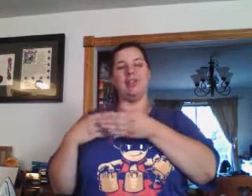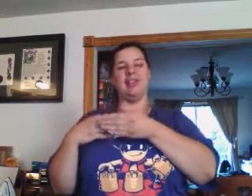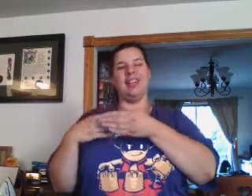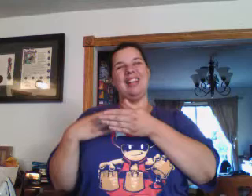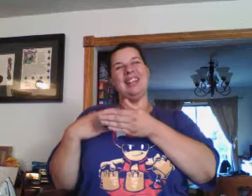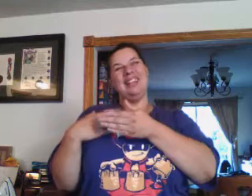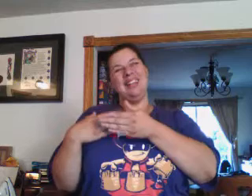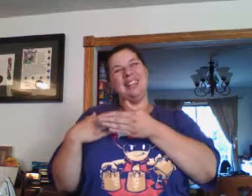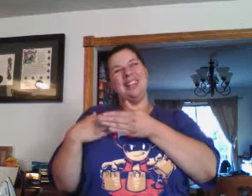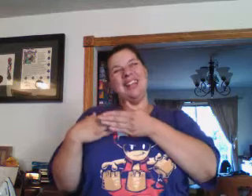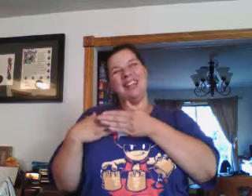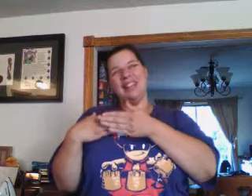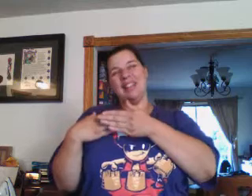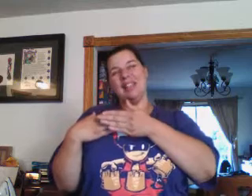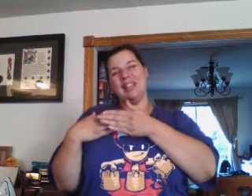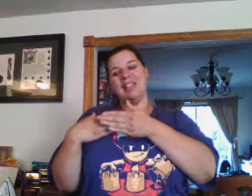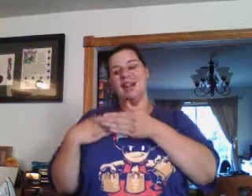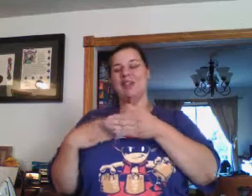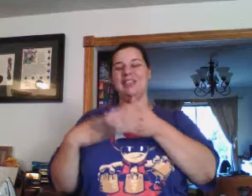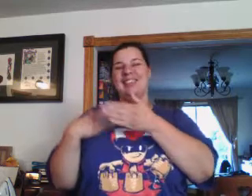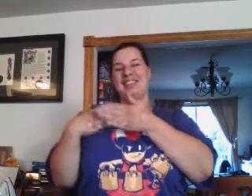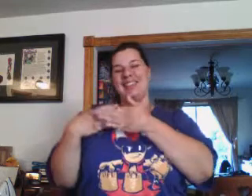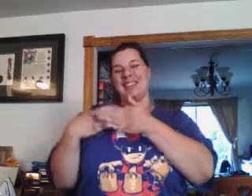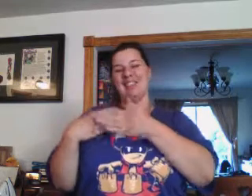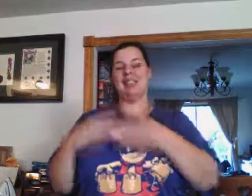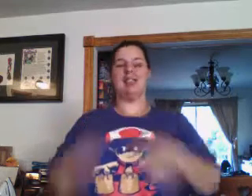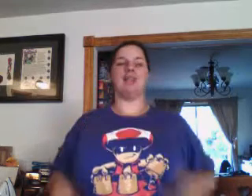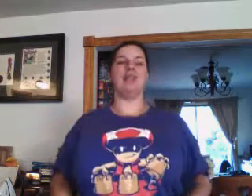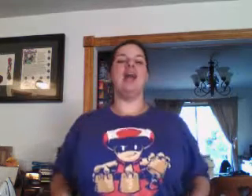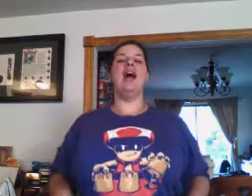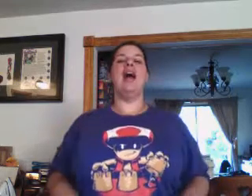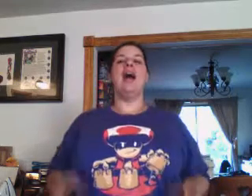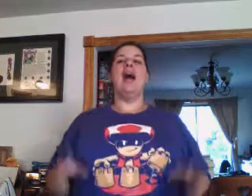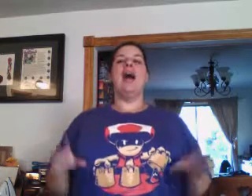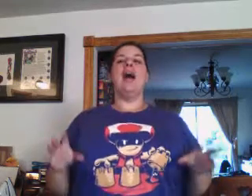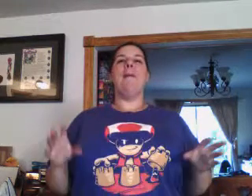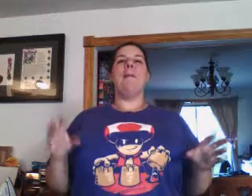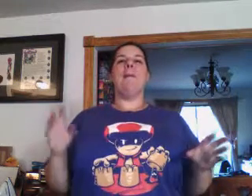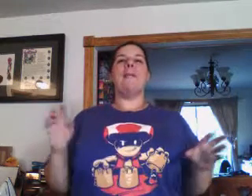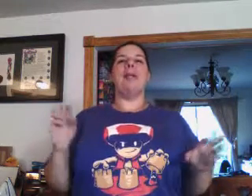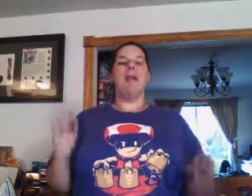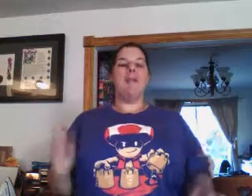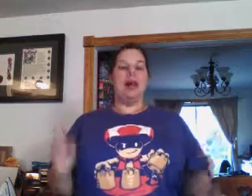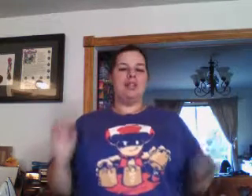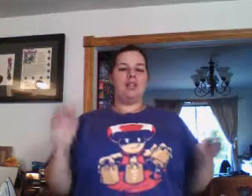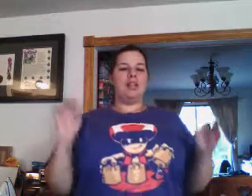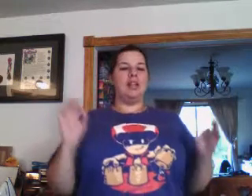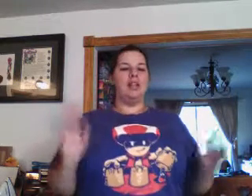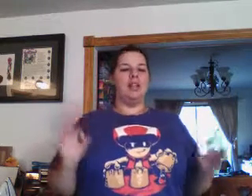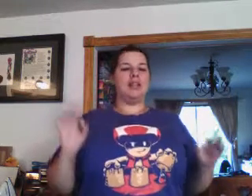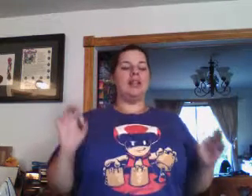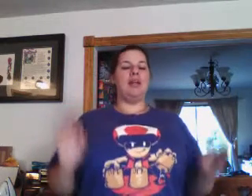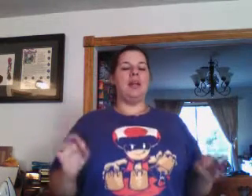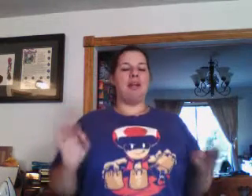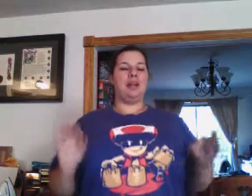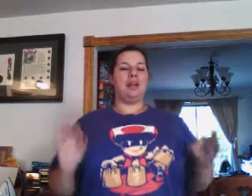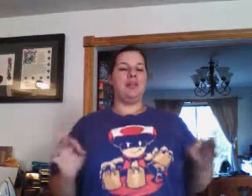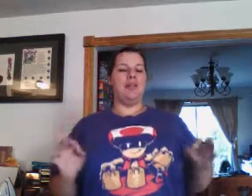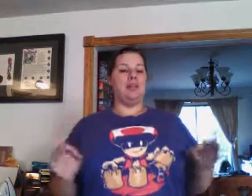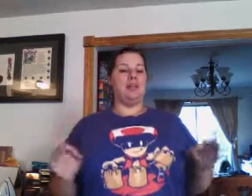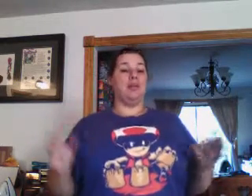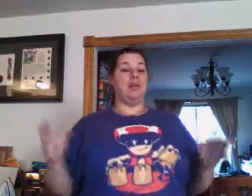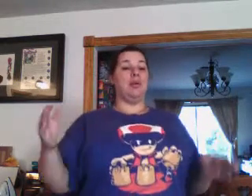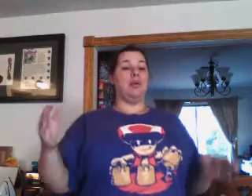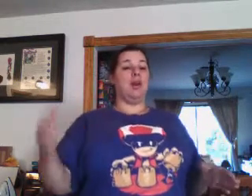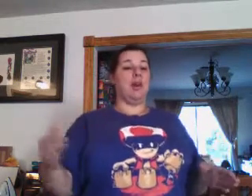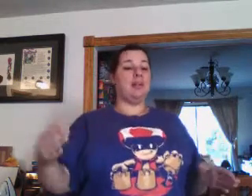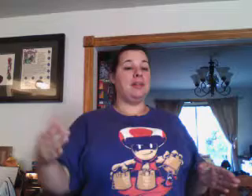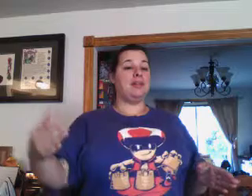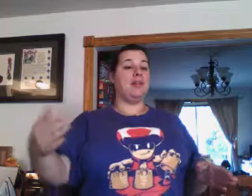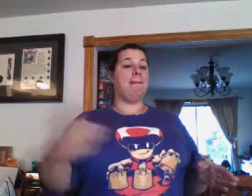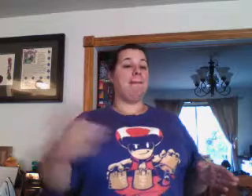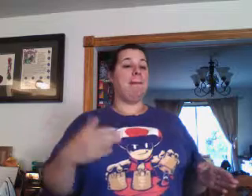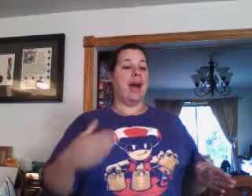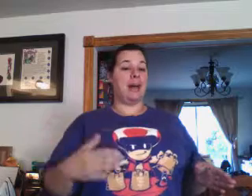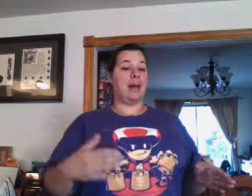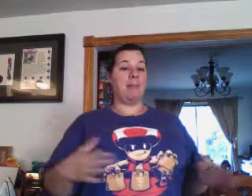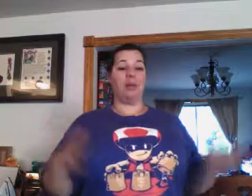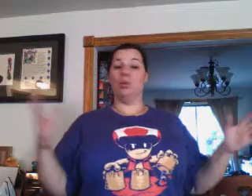it like, it's pretty close. It's really close. Imagine the look that you have on your face when you were helping someone back up a